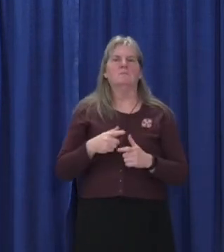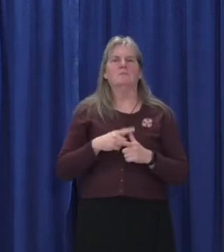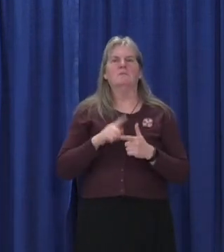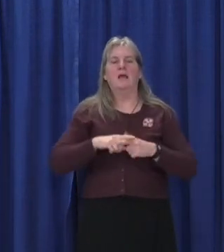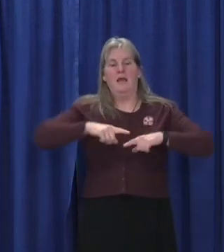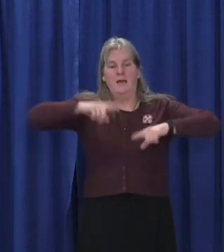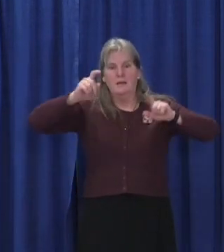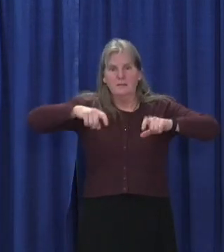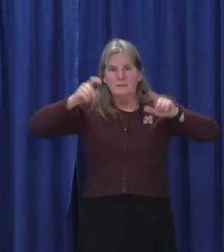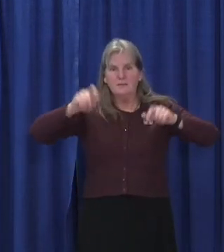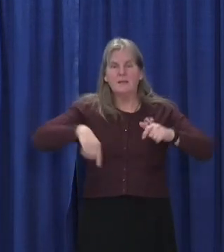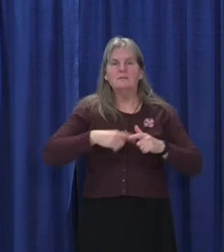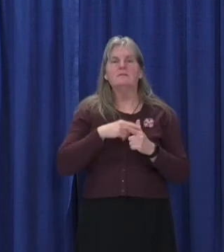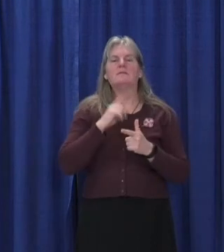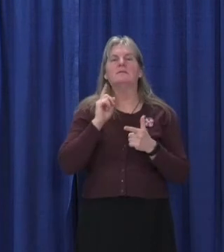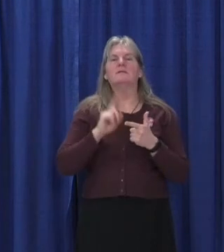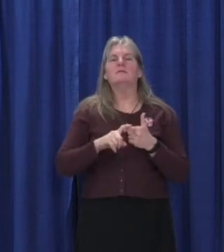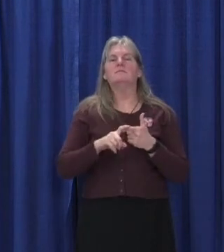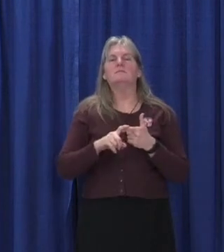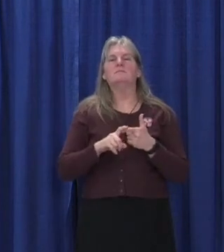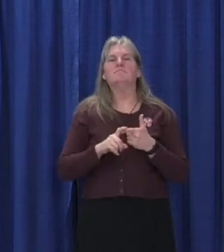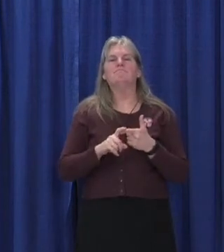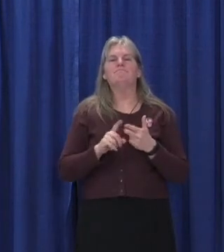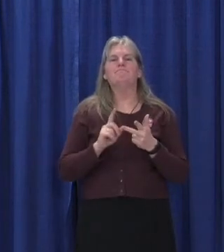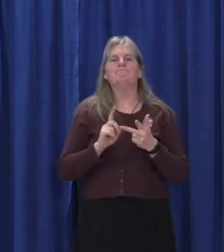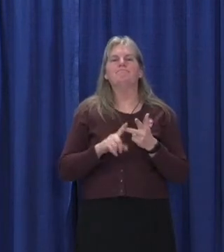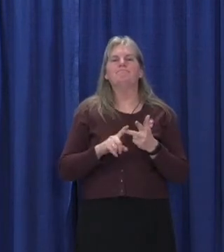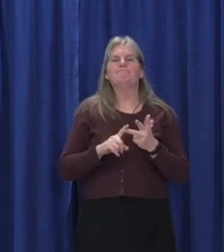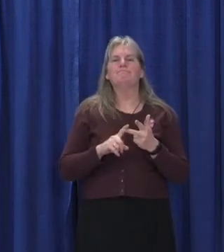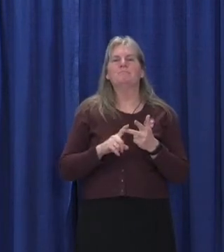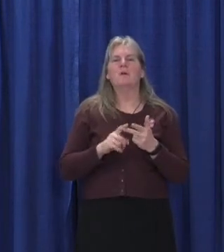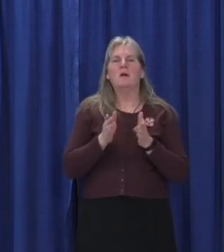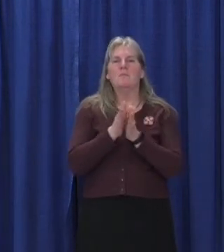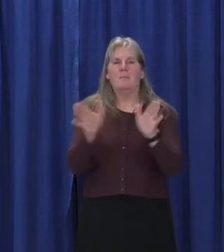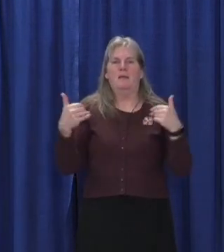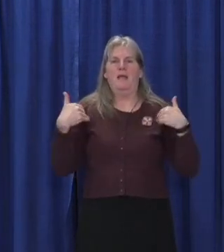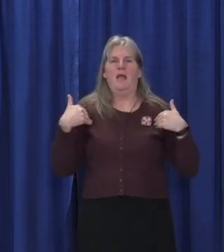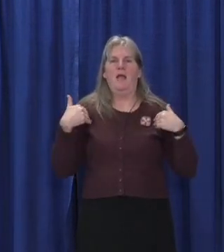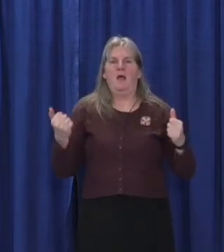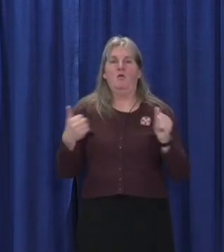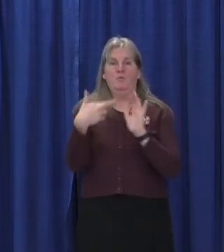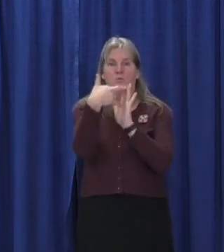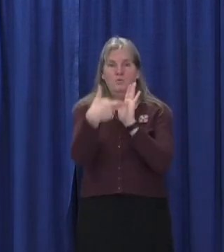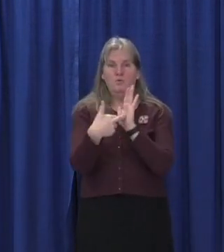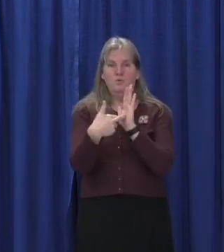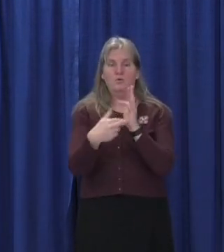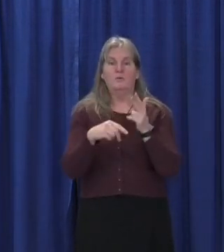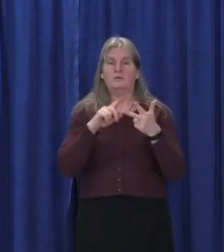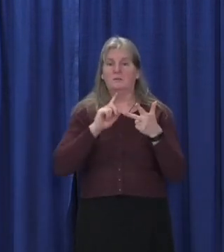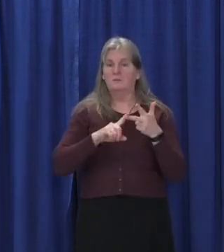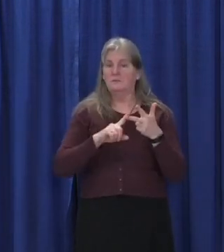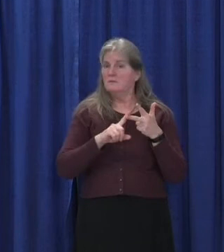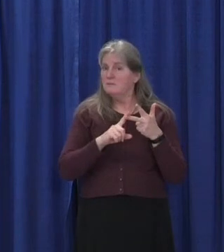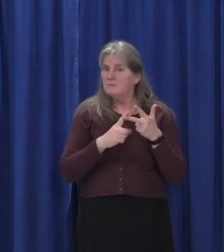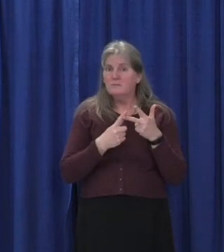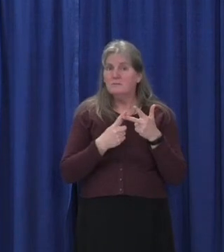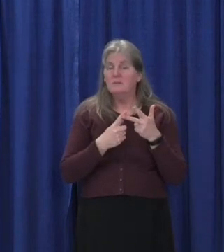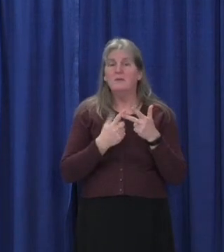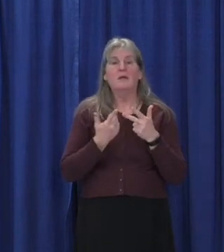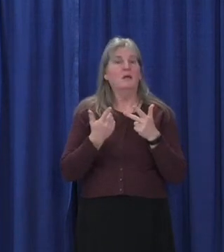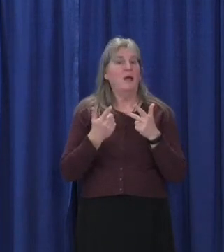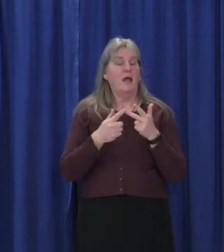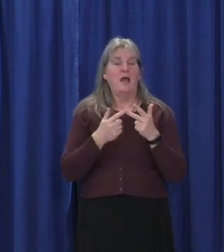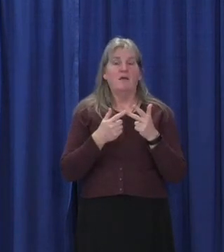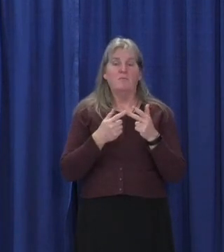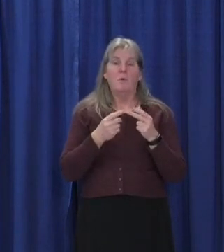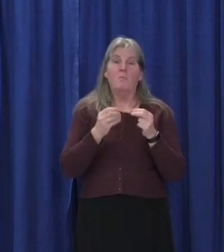tracing capacity. They are our public health measures and the ability to surge, increase or decrease those